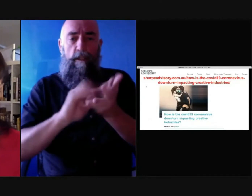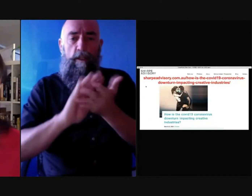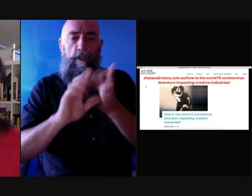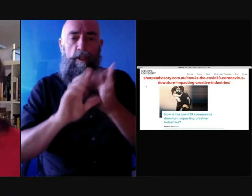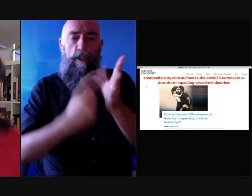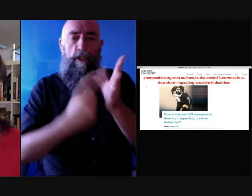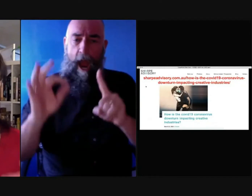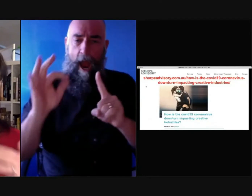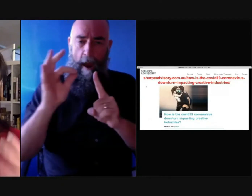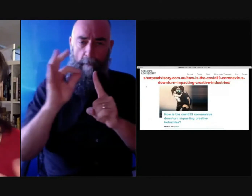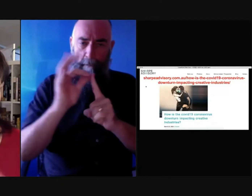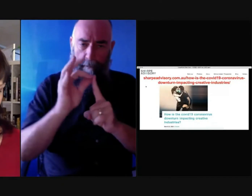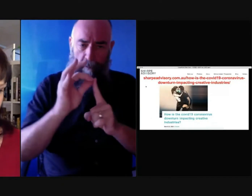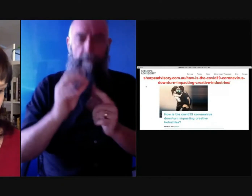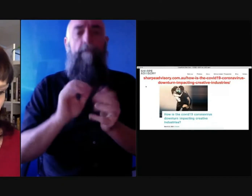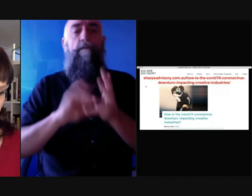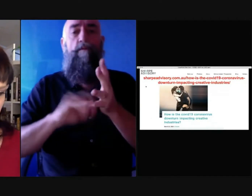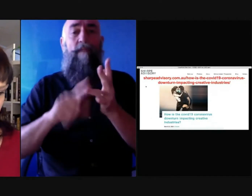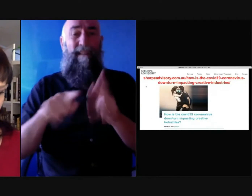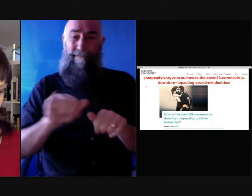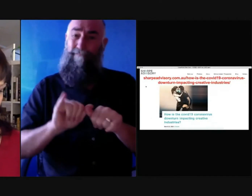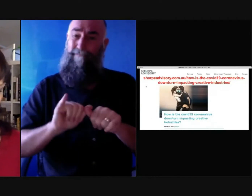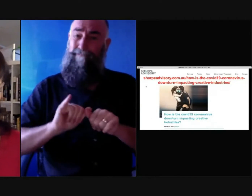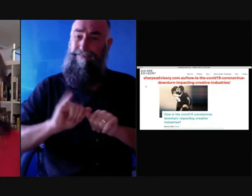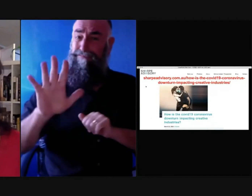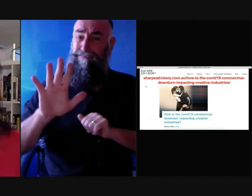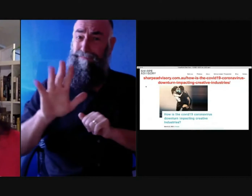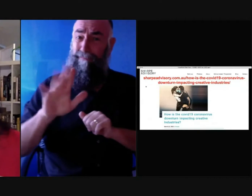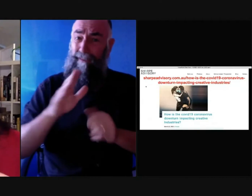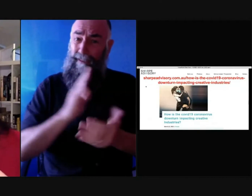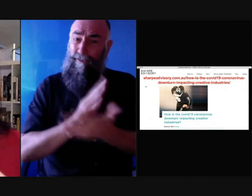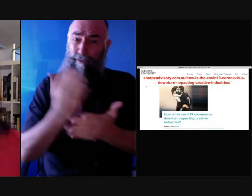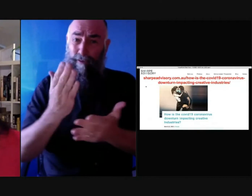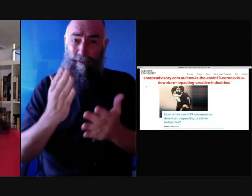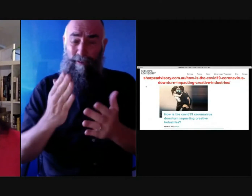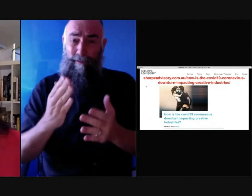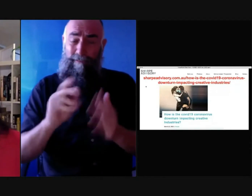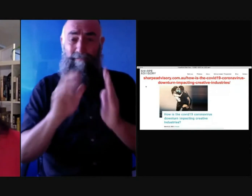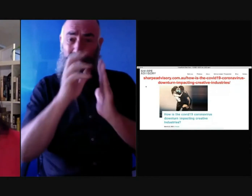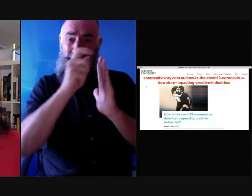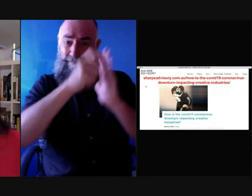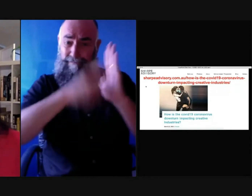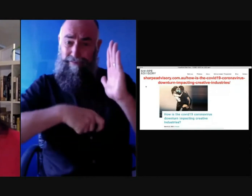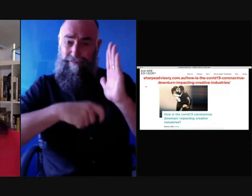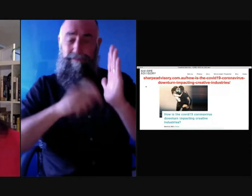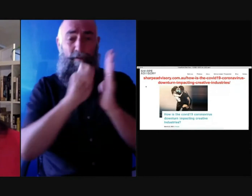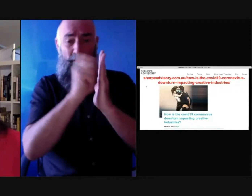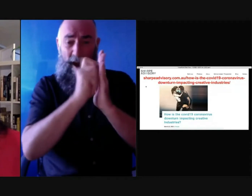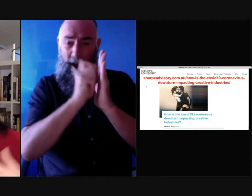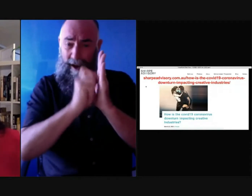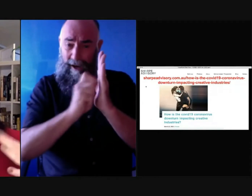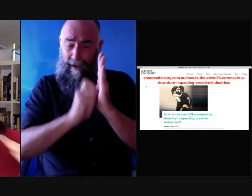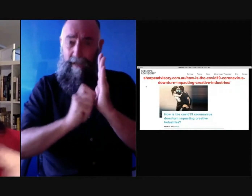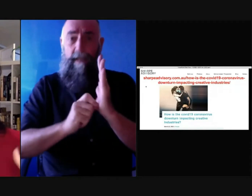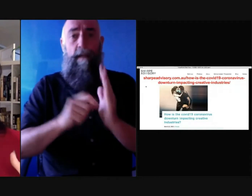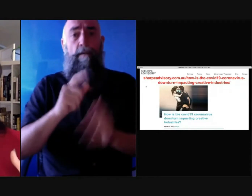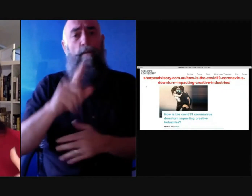moment. This was a fantastic article that David wrote about a month ago, so reasonably early. And he really did